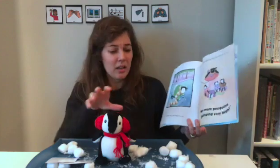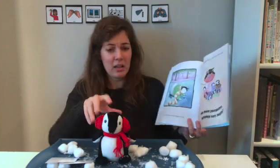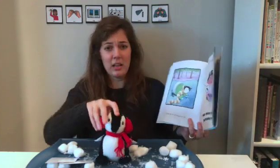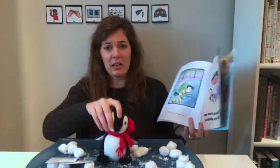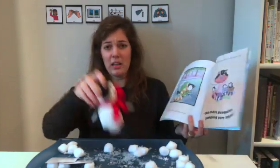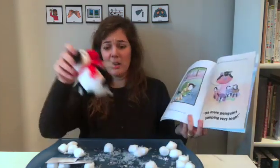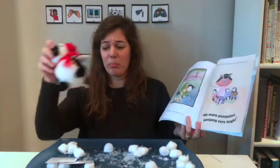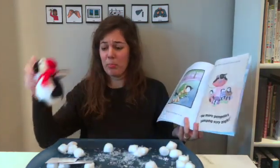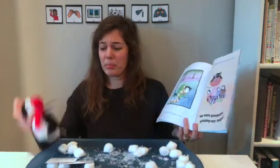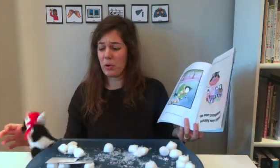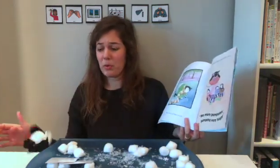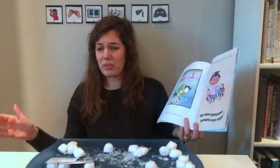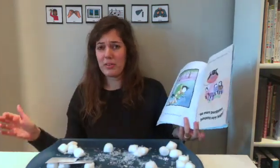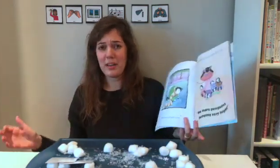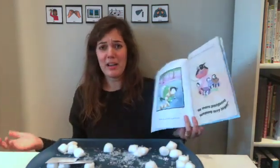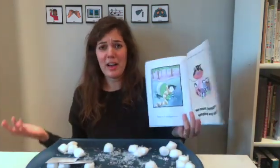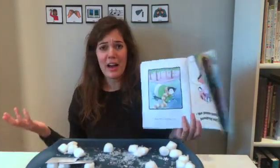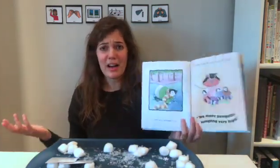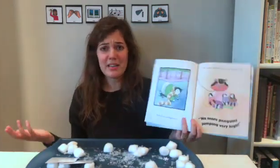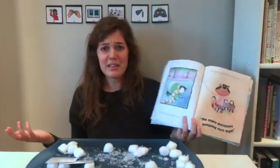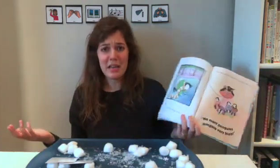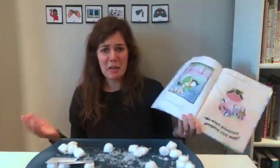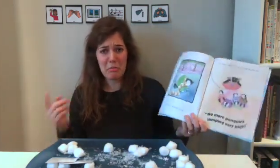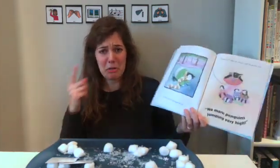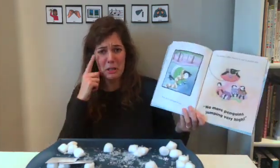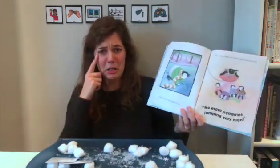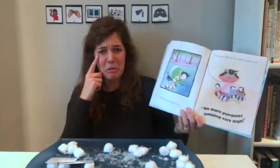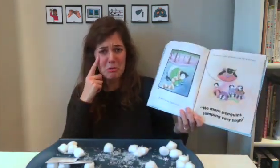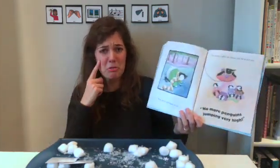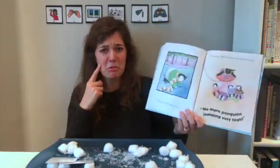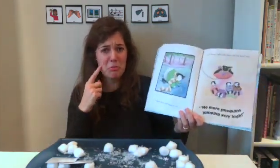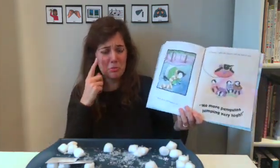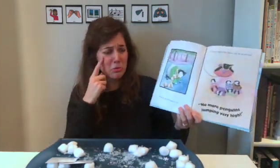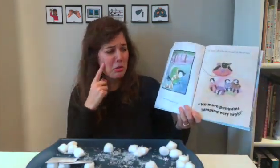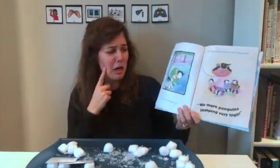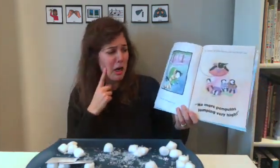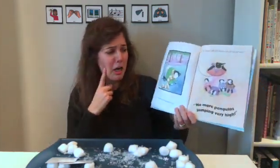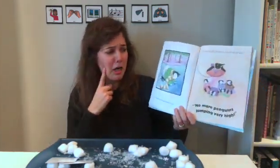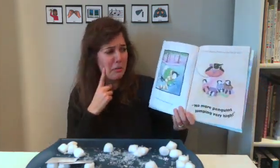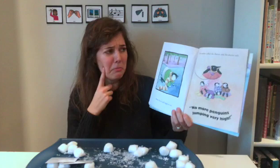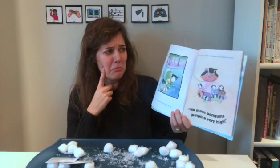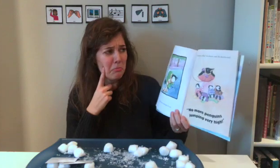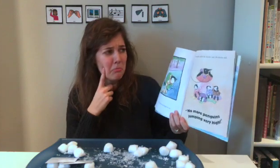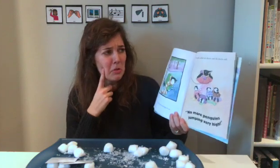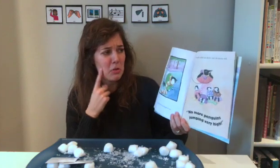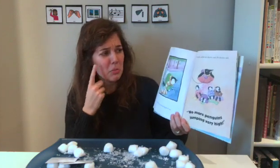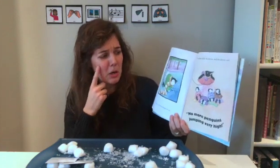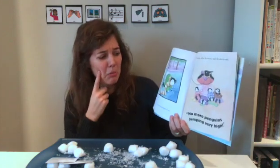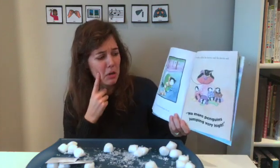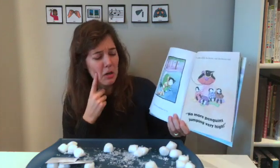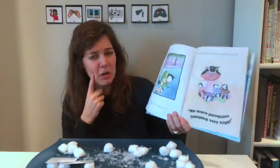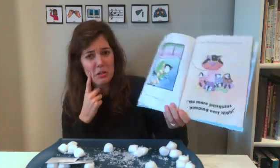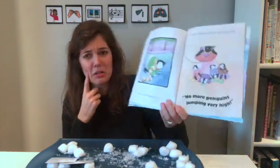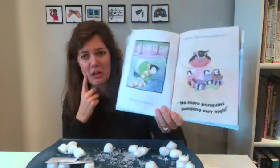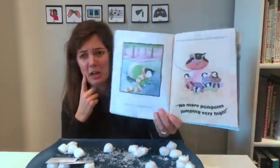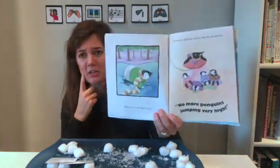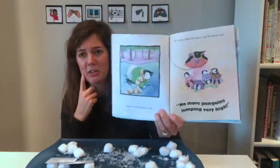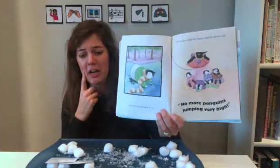He broke the ice and began to cry. So Mama called the doctor and